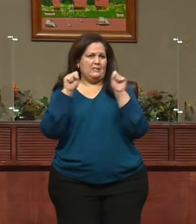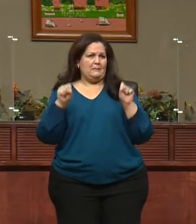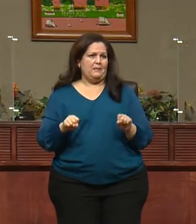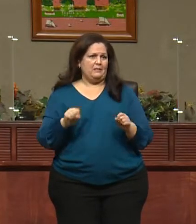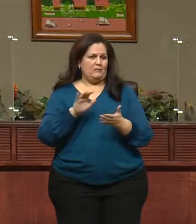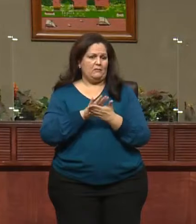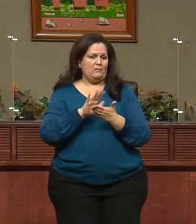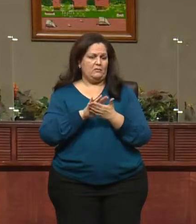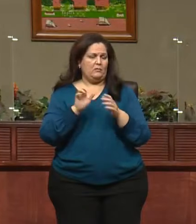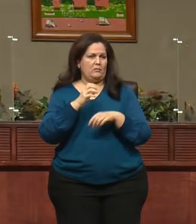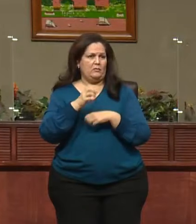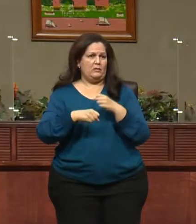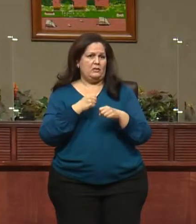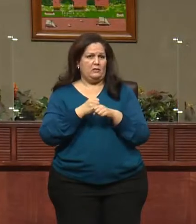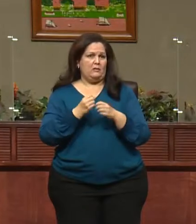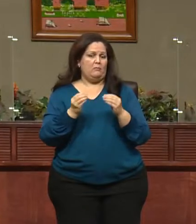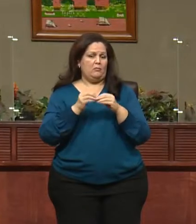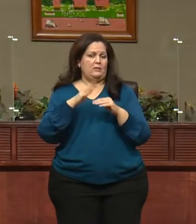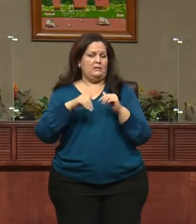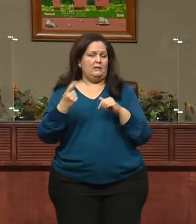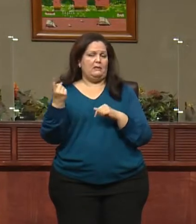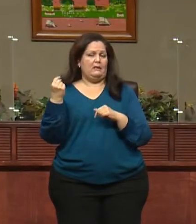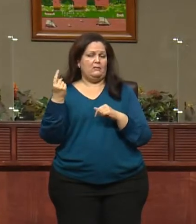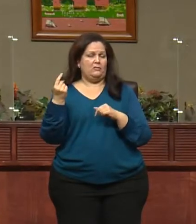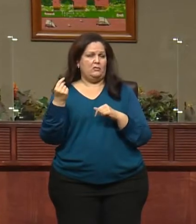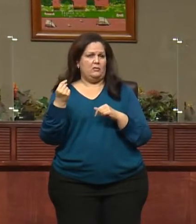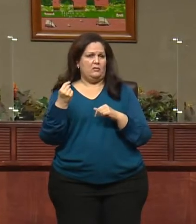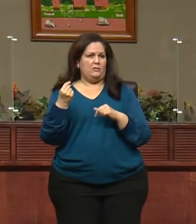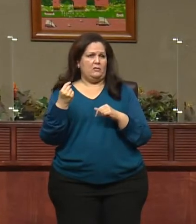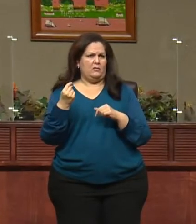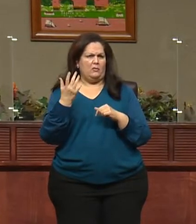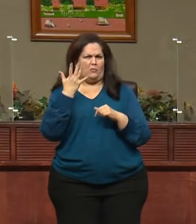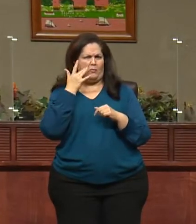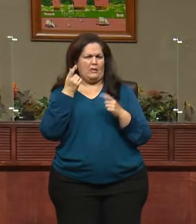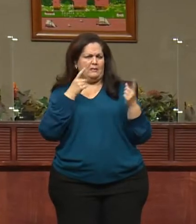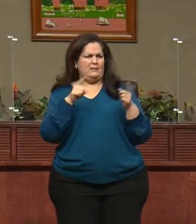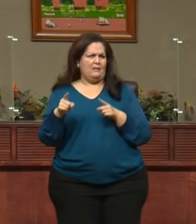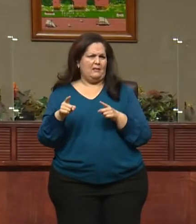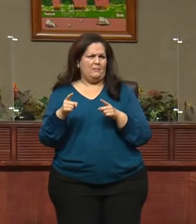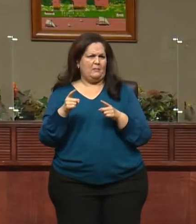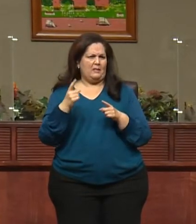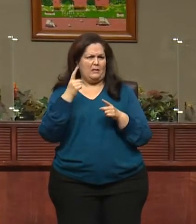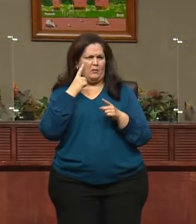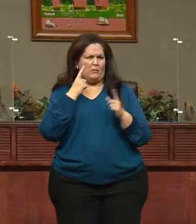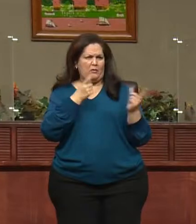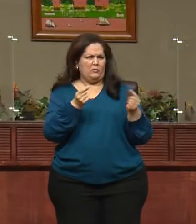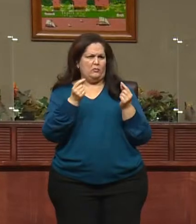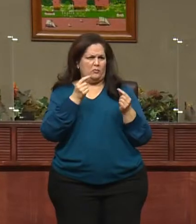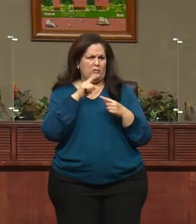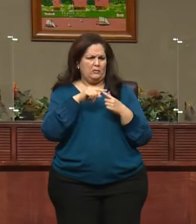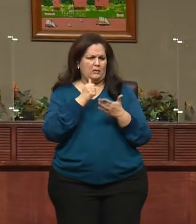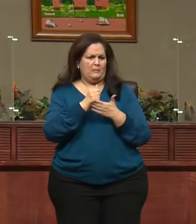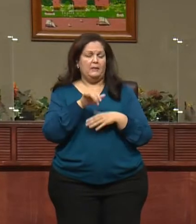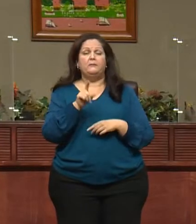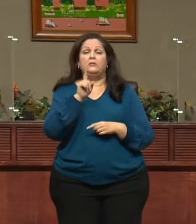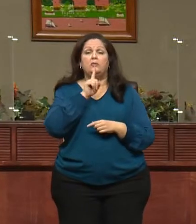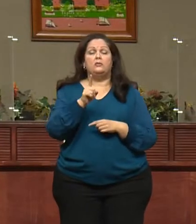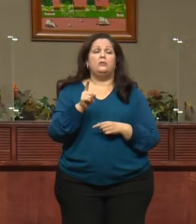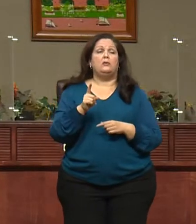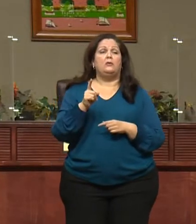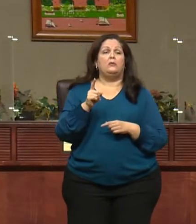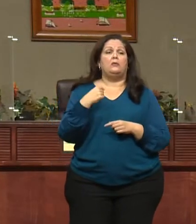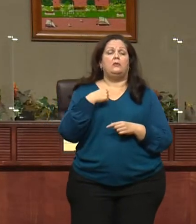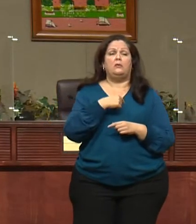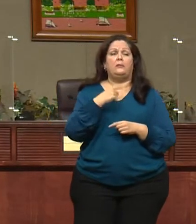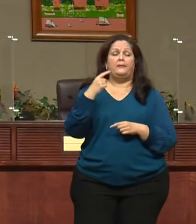year, significantly higher than last year. Why does the district think this is happening, and what is the district doing about this? Sure. So we think a lot of